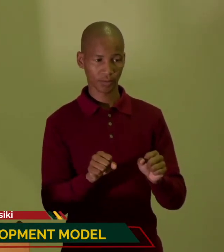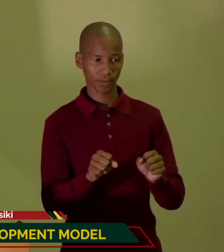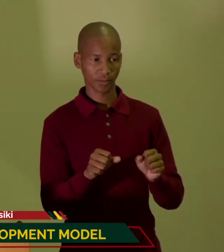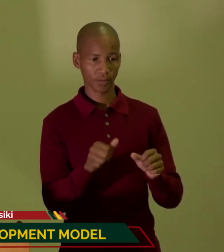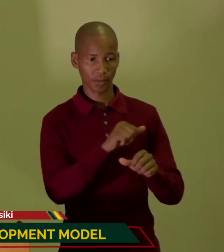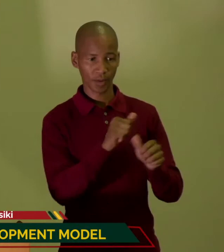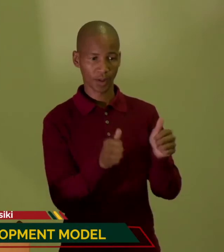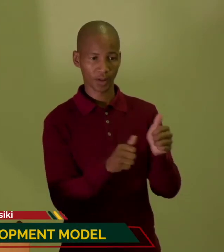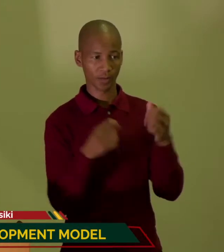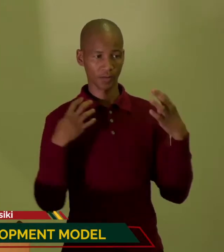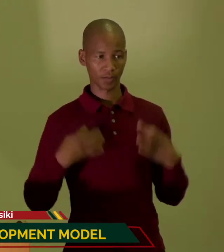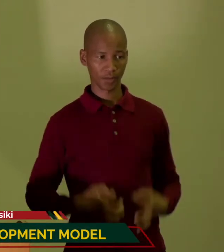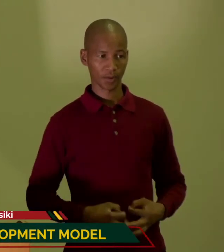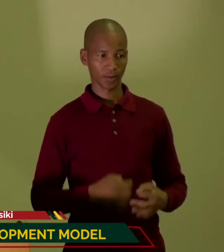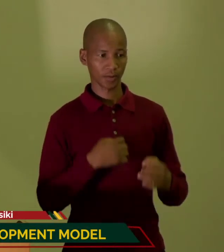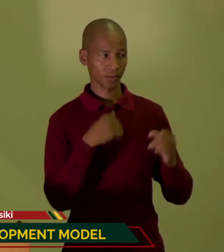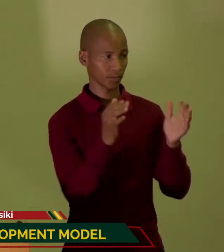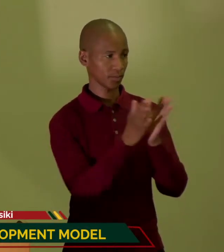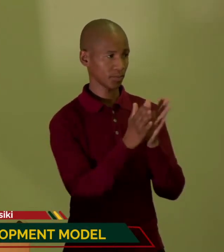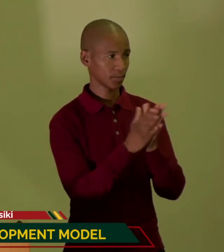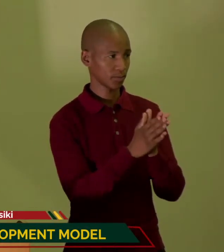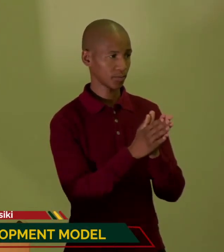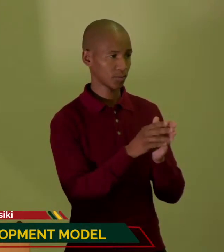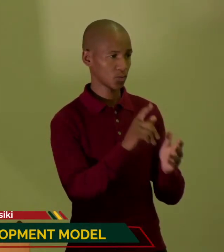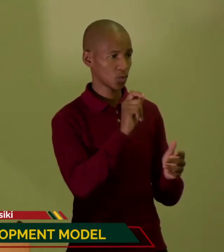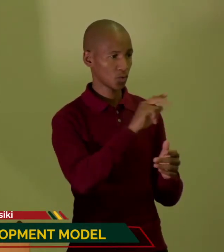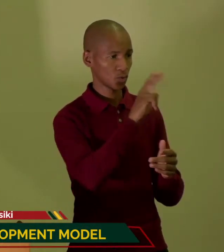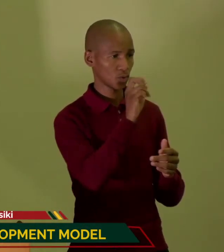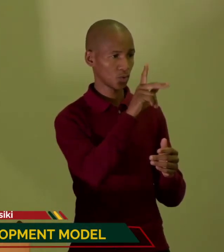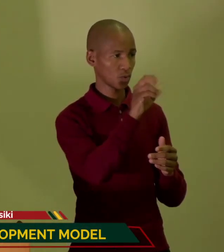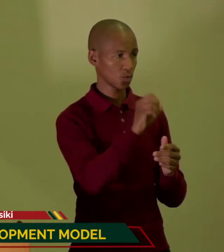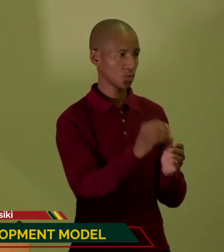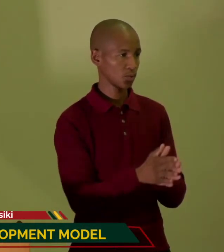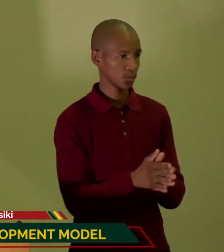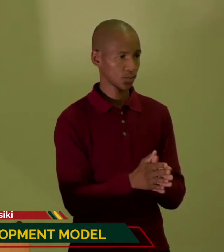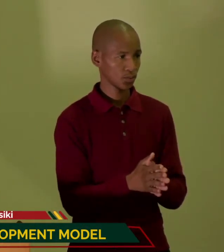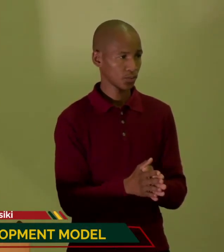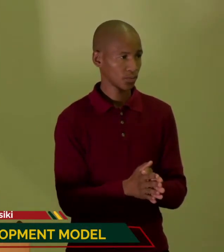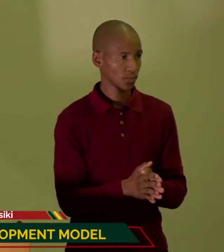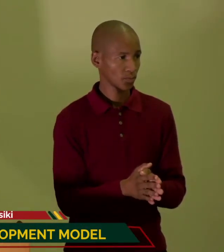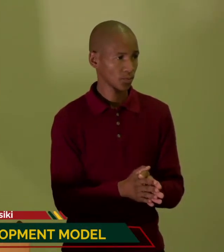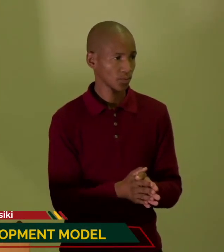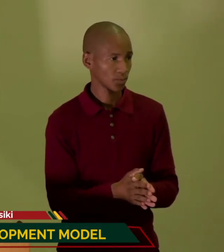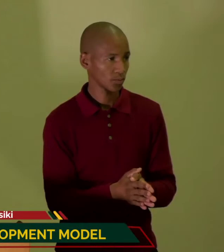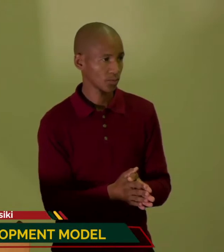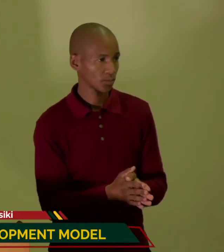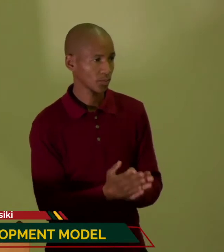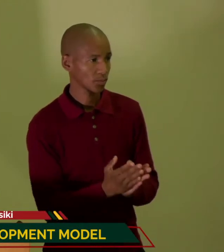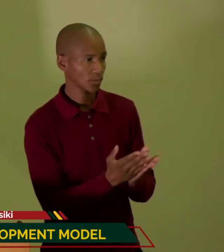Shall we request Usoko? Mamso Kanyile.